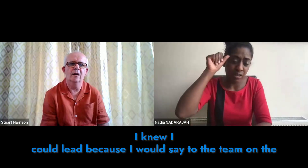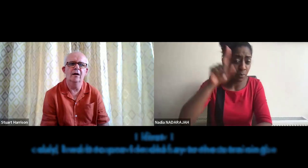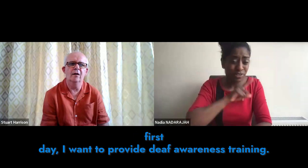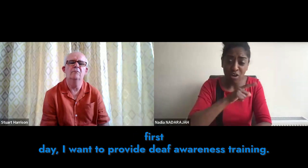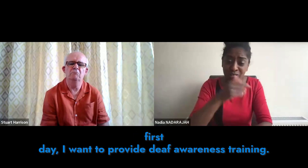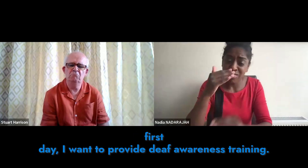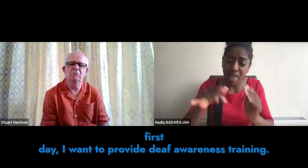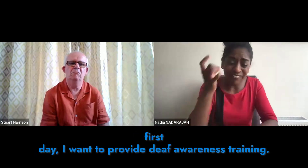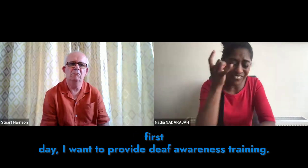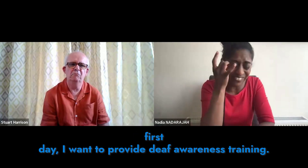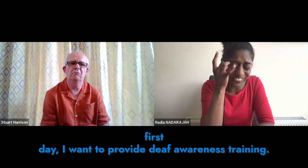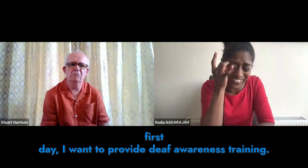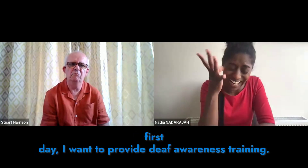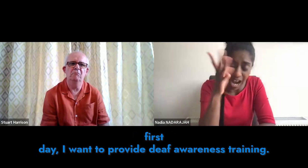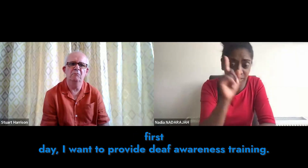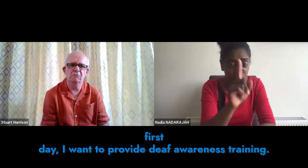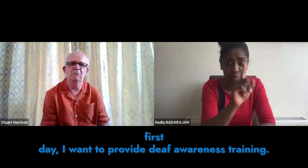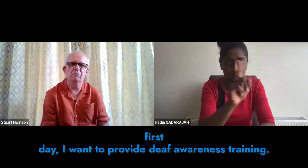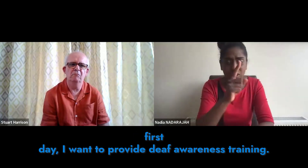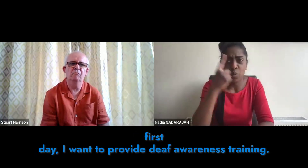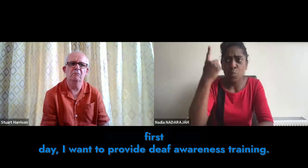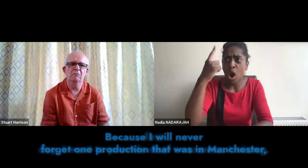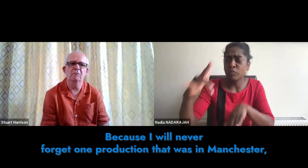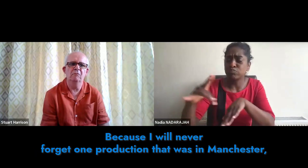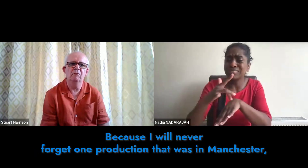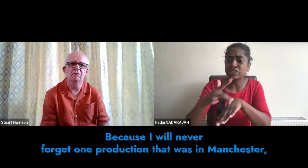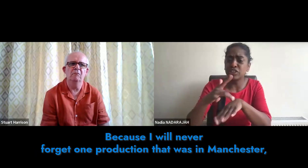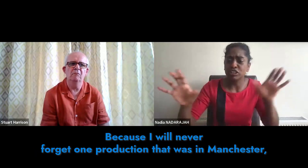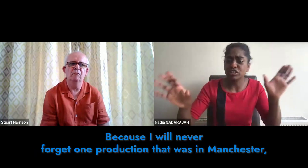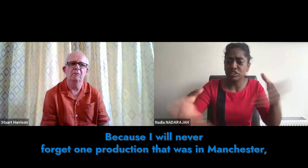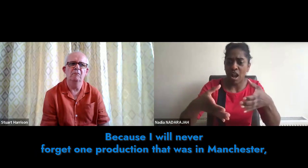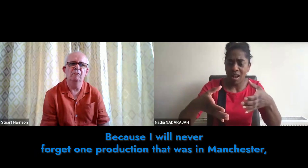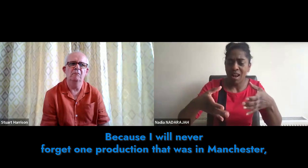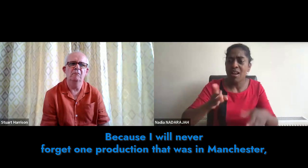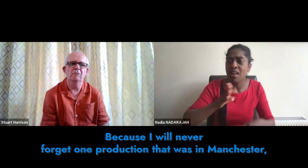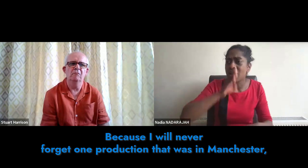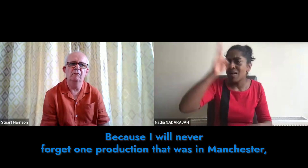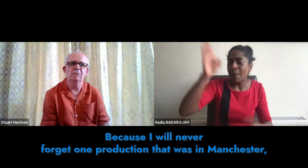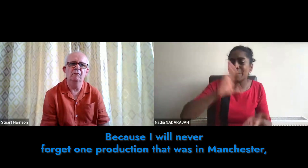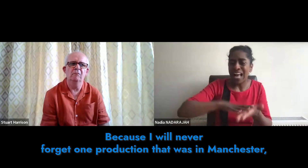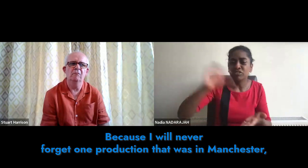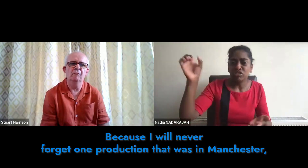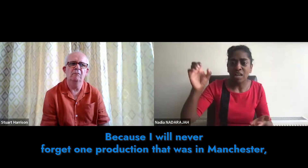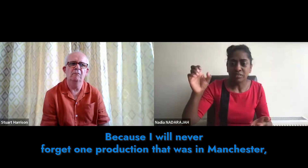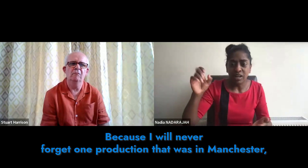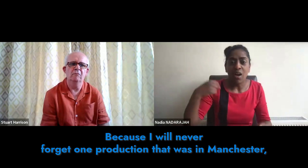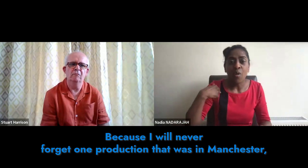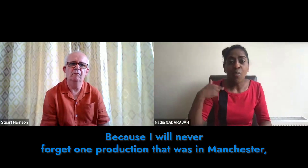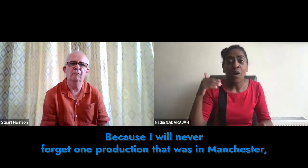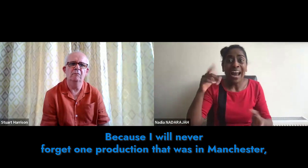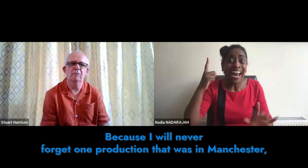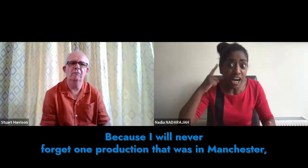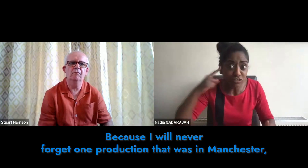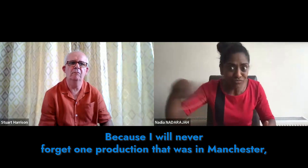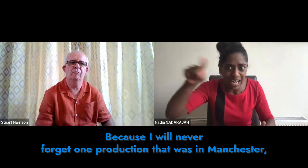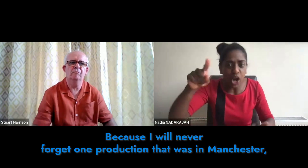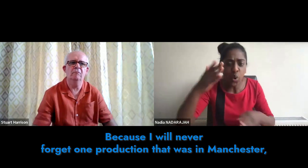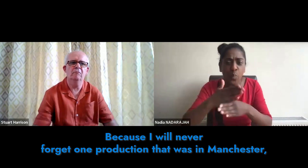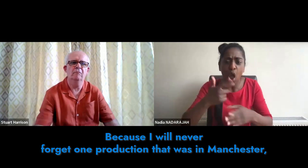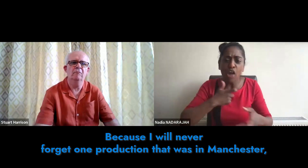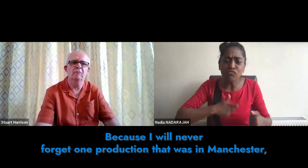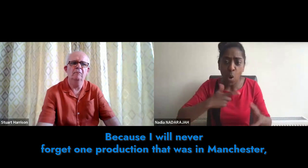on the first day, I want to provide deaf awareness training, because I will never forget one production that was